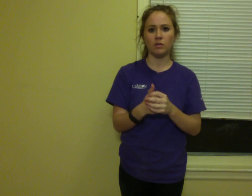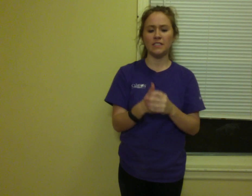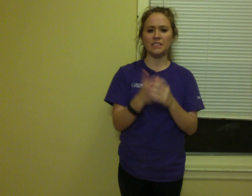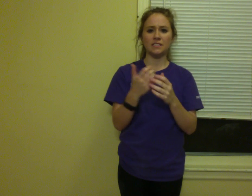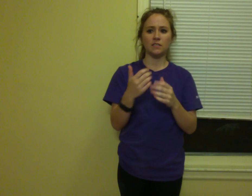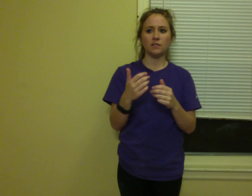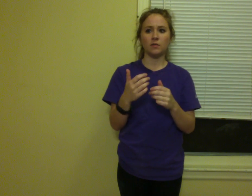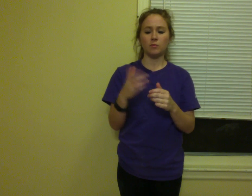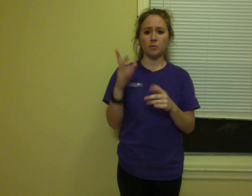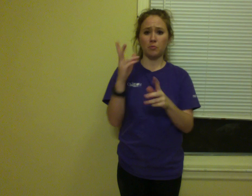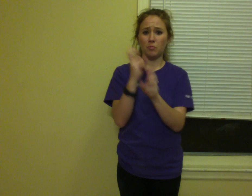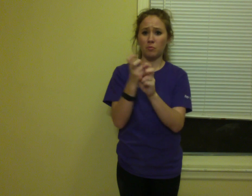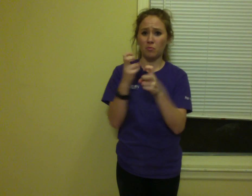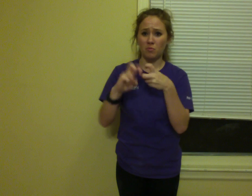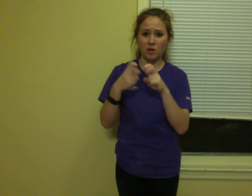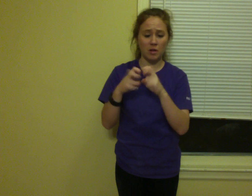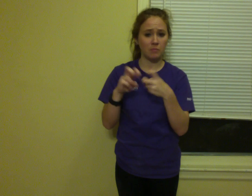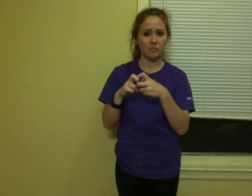flourishing middle-income groups.